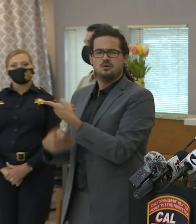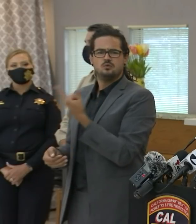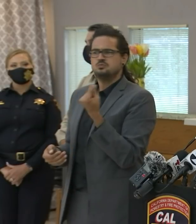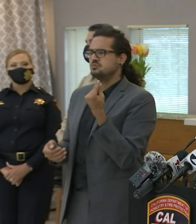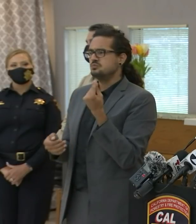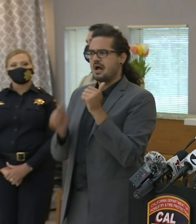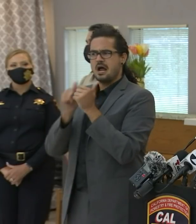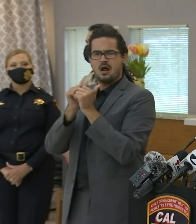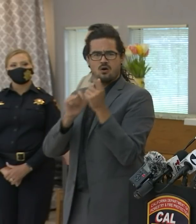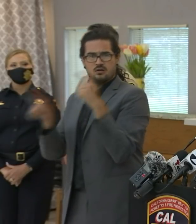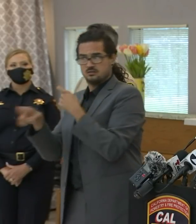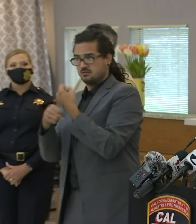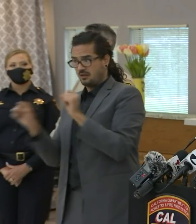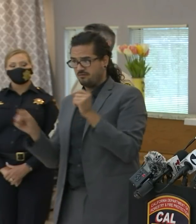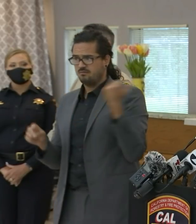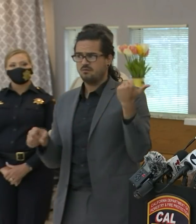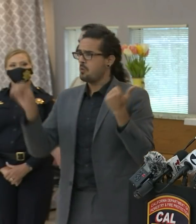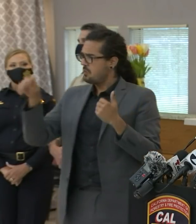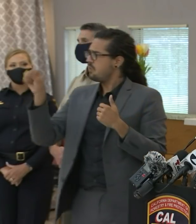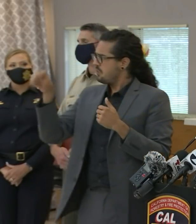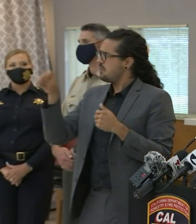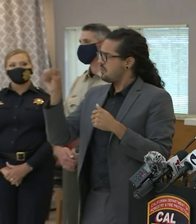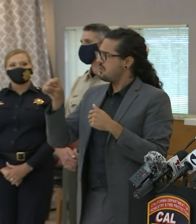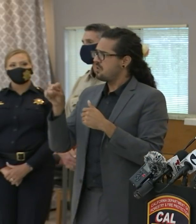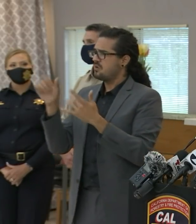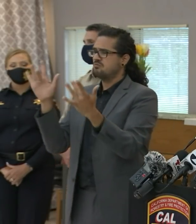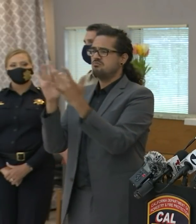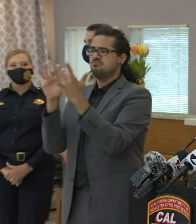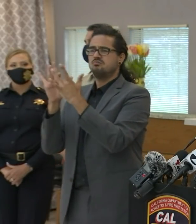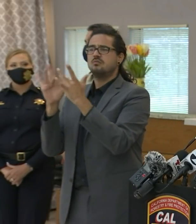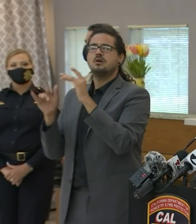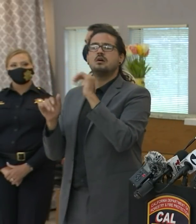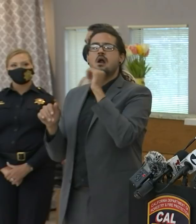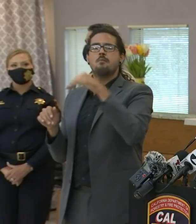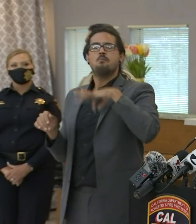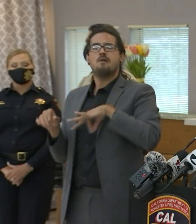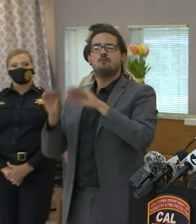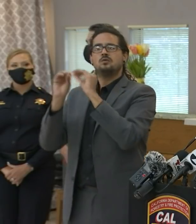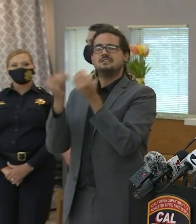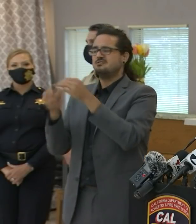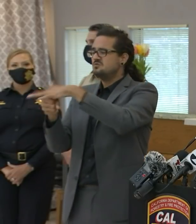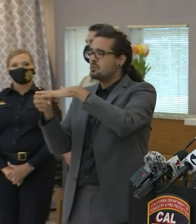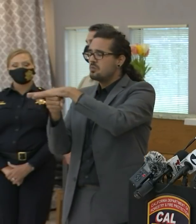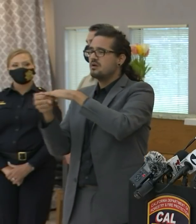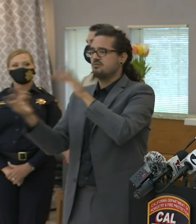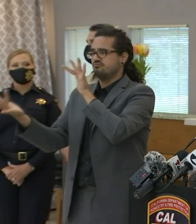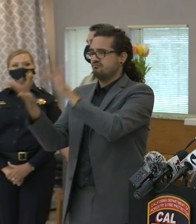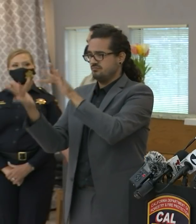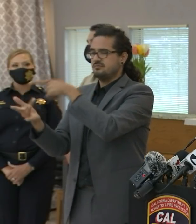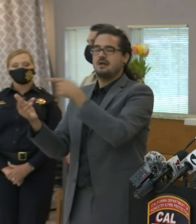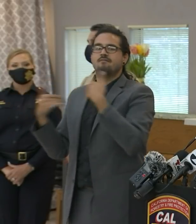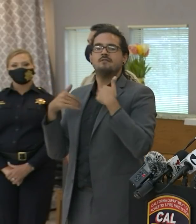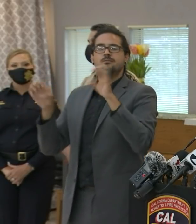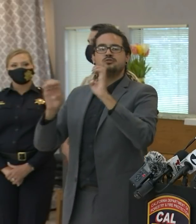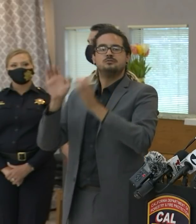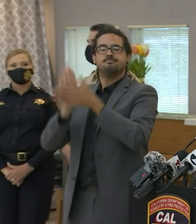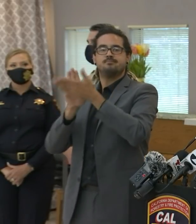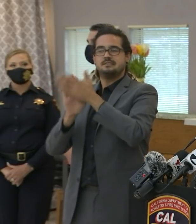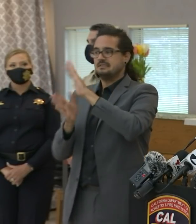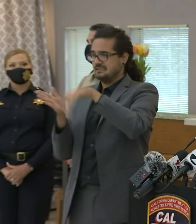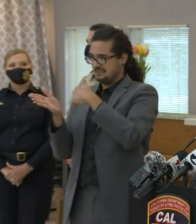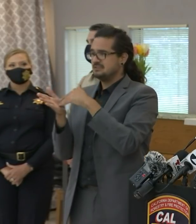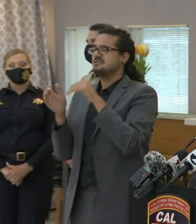is coordinate with the local nonprofit agencies that they're affiliated with. There's an emergency operations center in Santa Cruz County that is